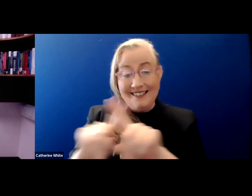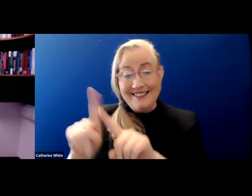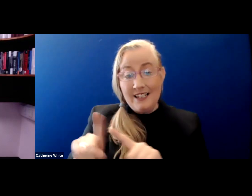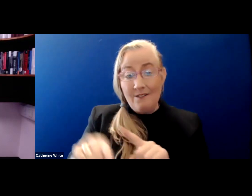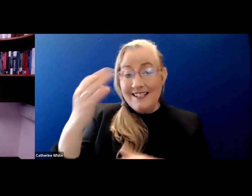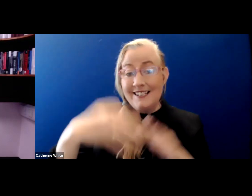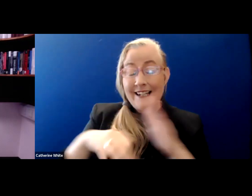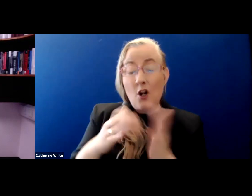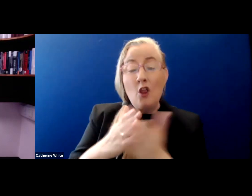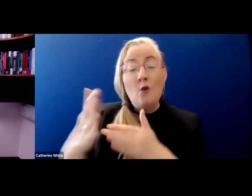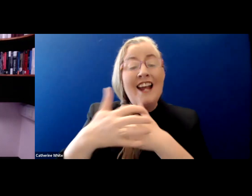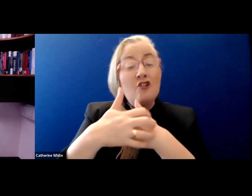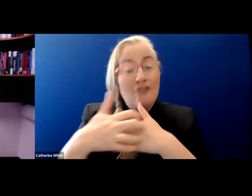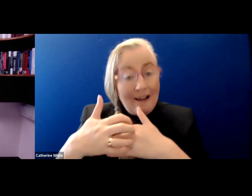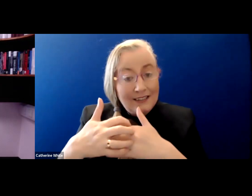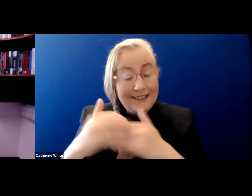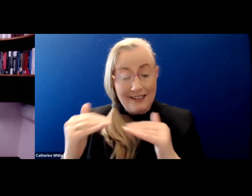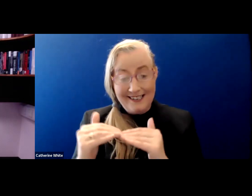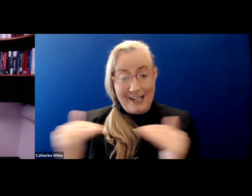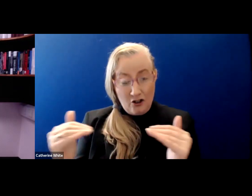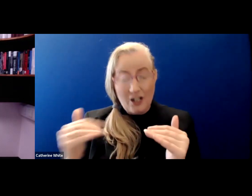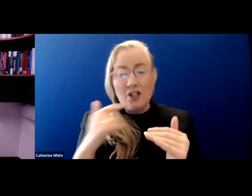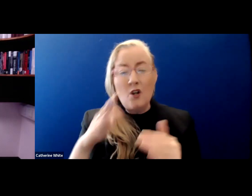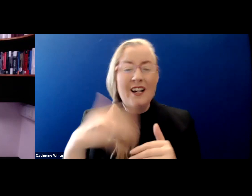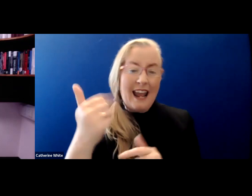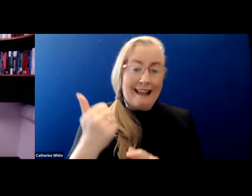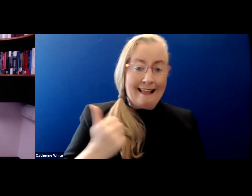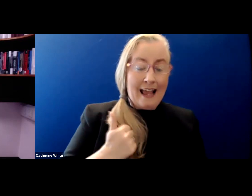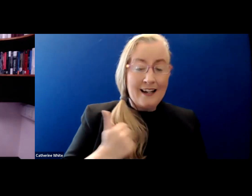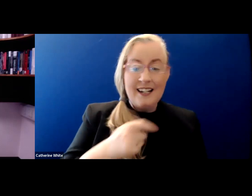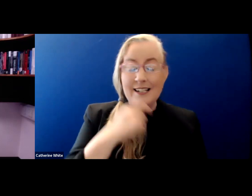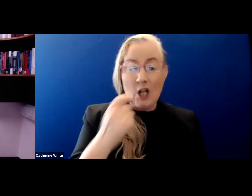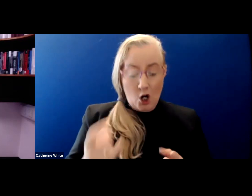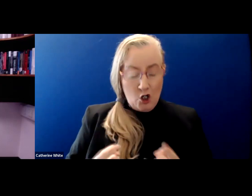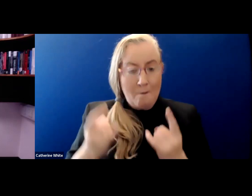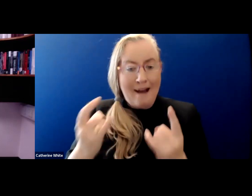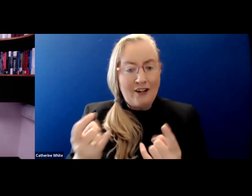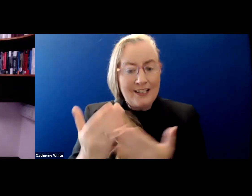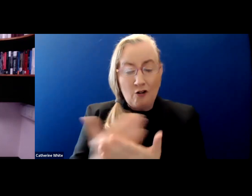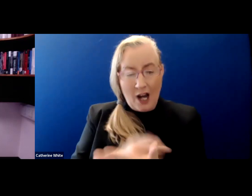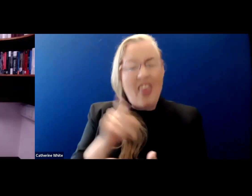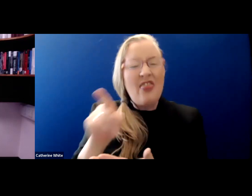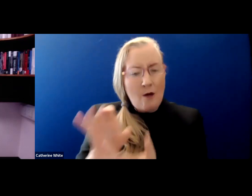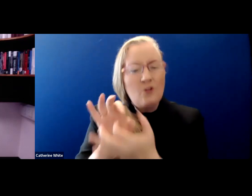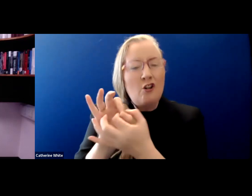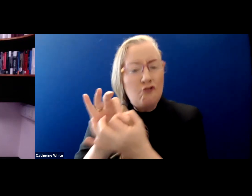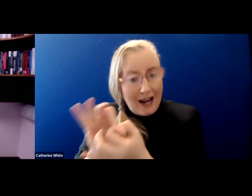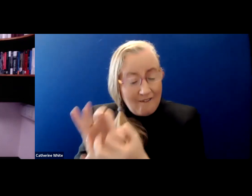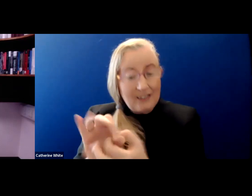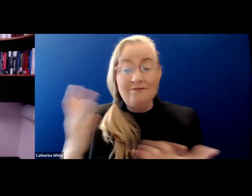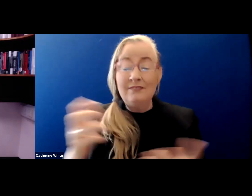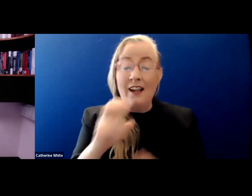phase. So just to give you a flavor, Canada urged that humanitarian law was the relevant lex specialis. The